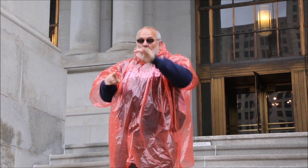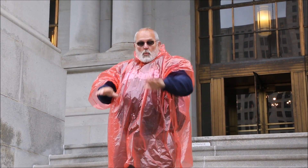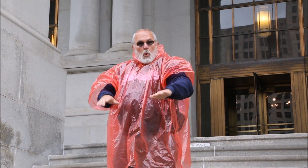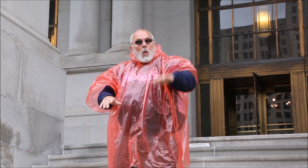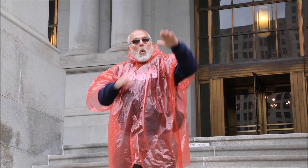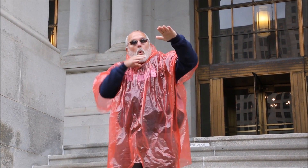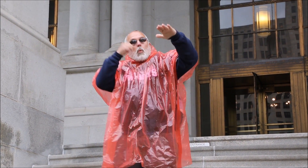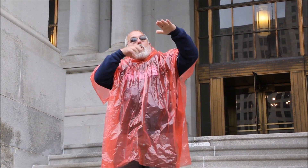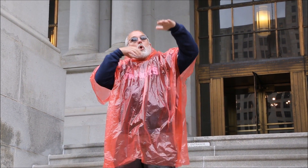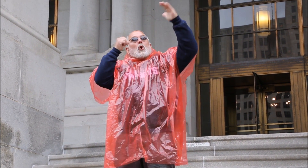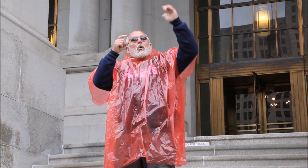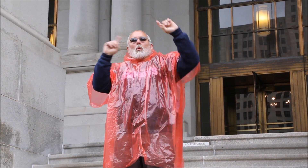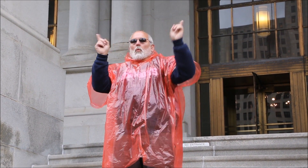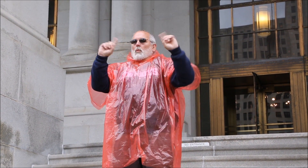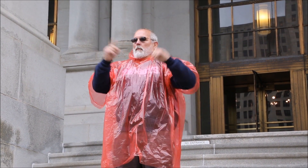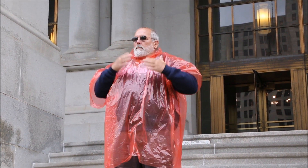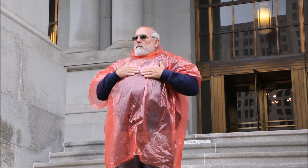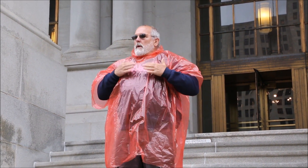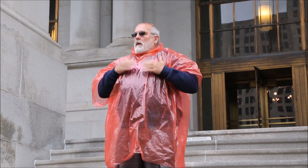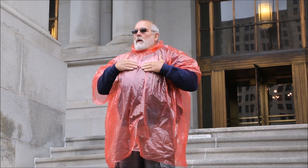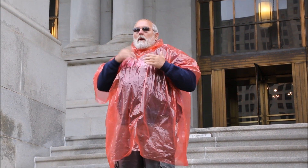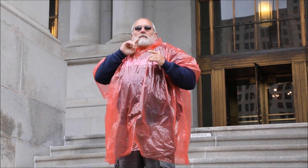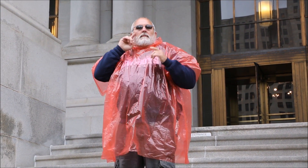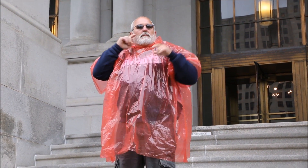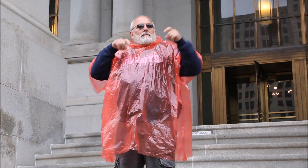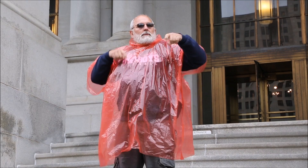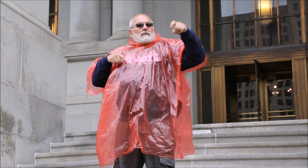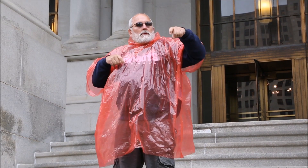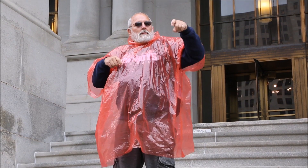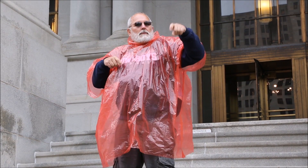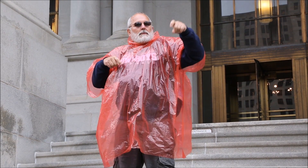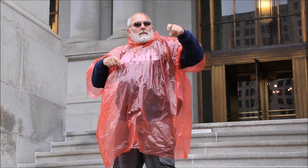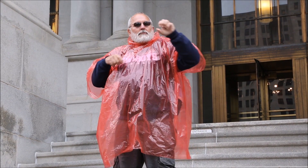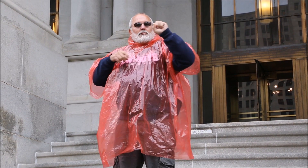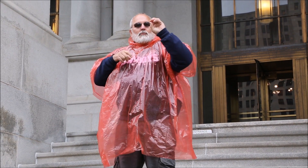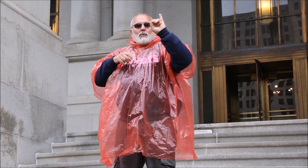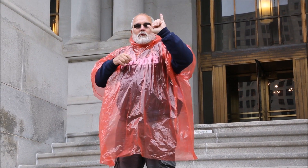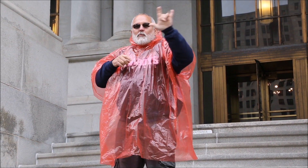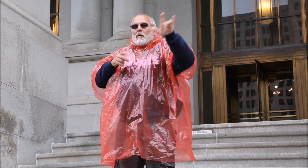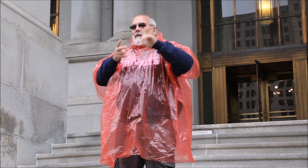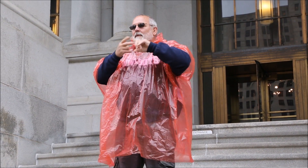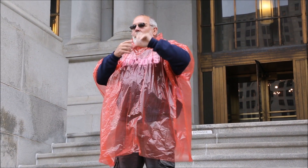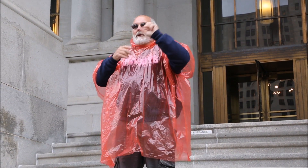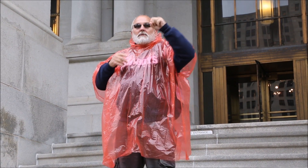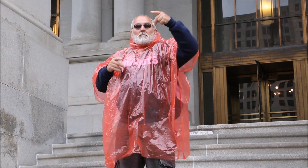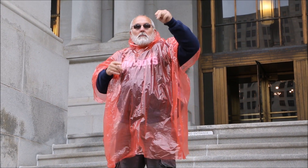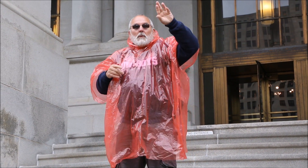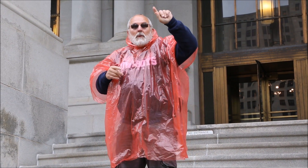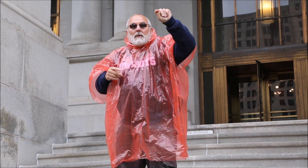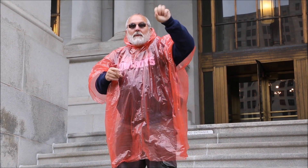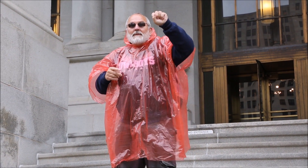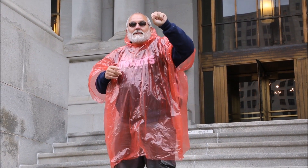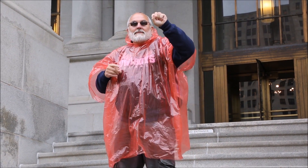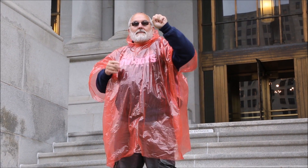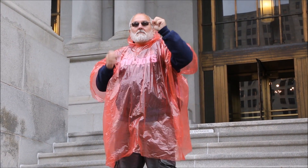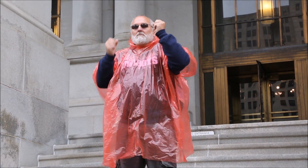access that the hearing people have to the performance. And, oh, I'm sorry. Shame on them for that.